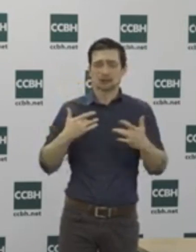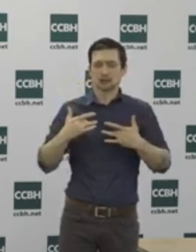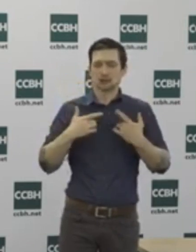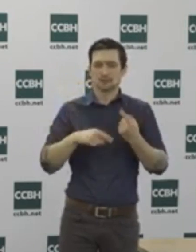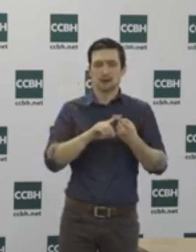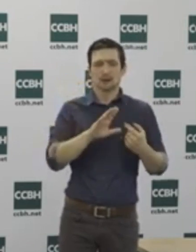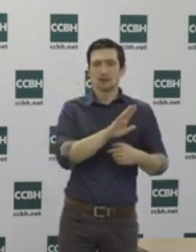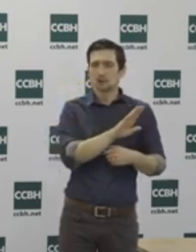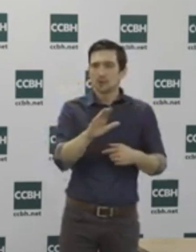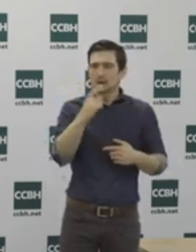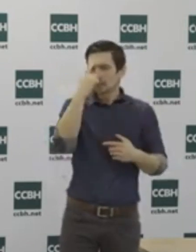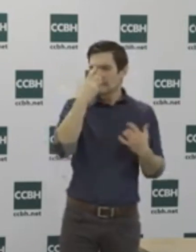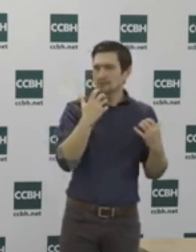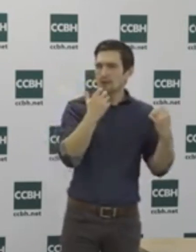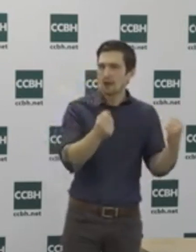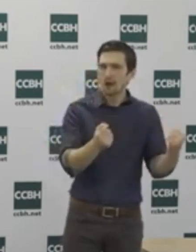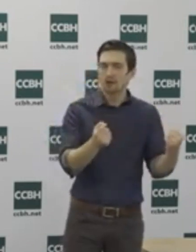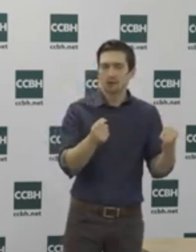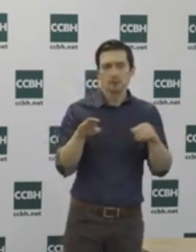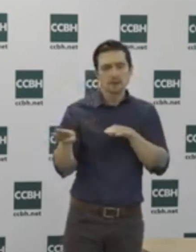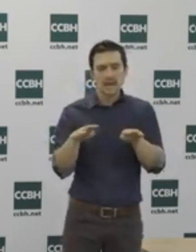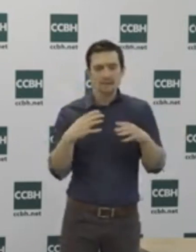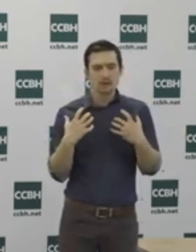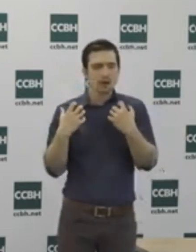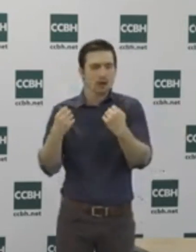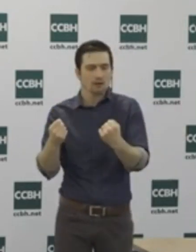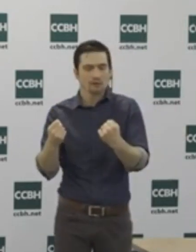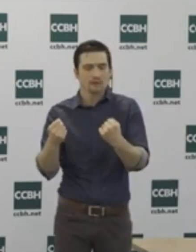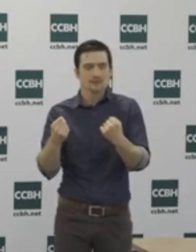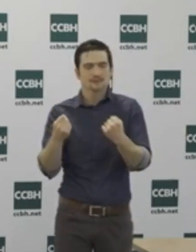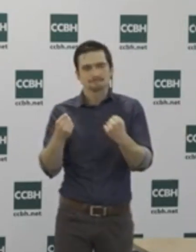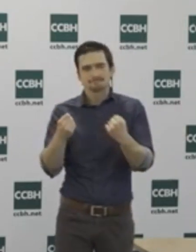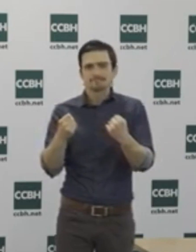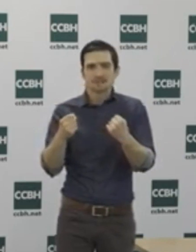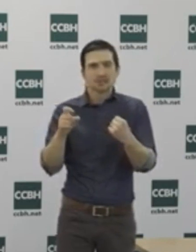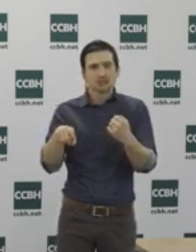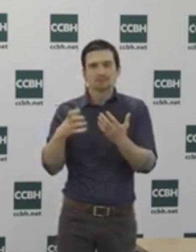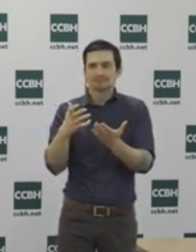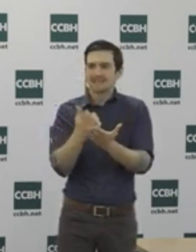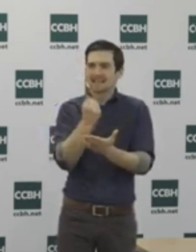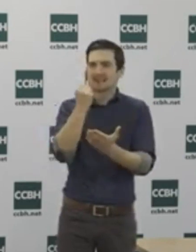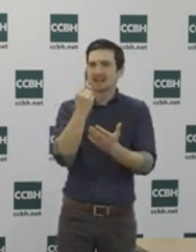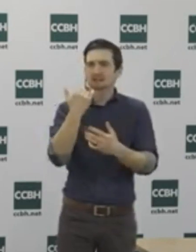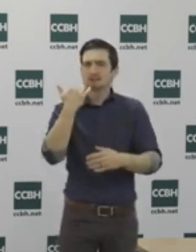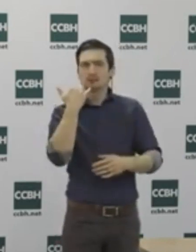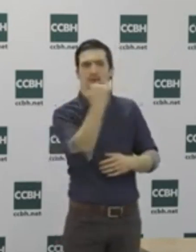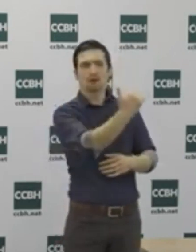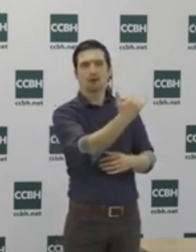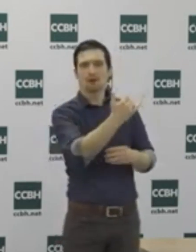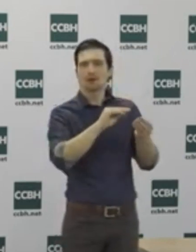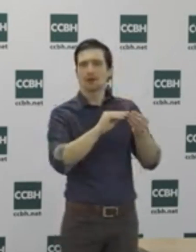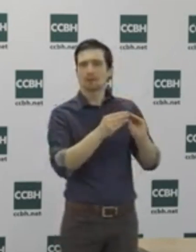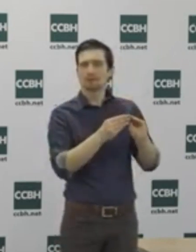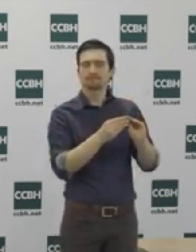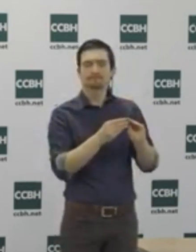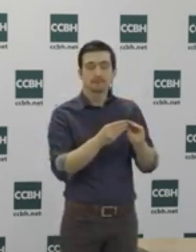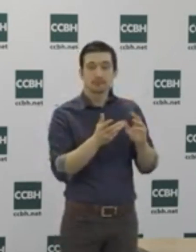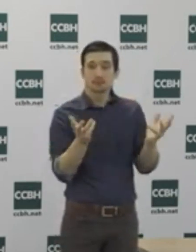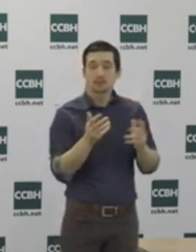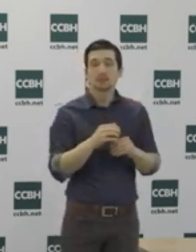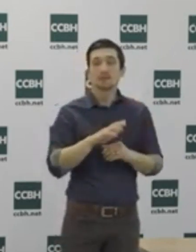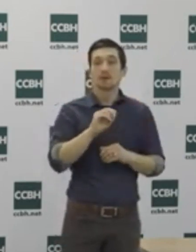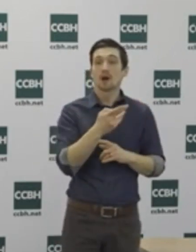or mental health realm, please take advantage of that important service. That phone number for